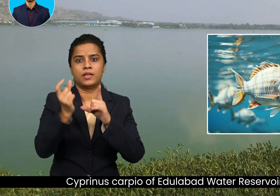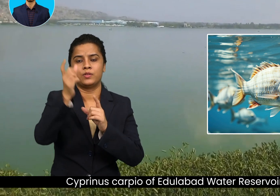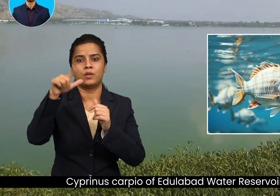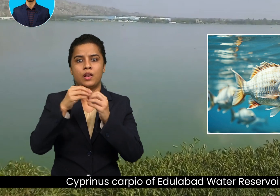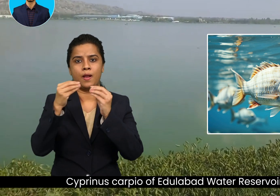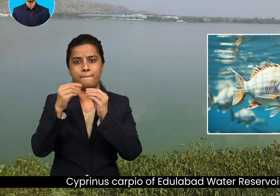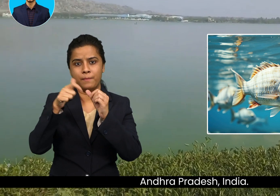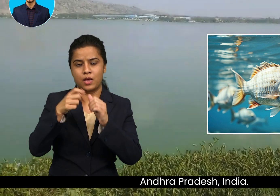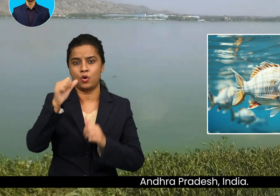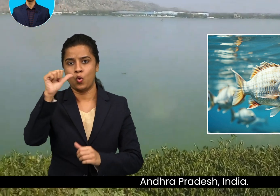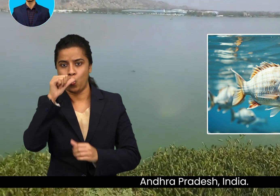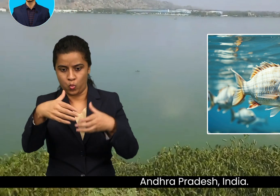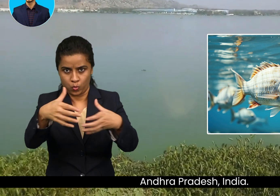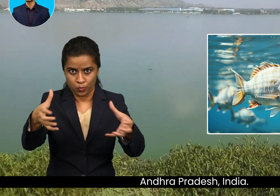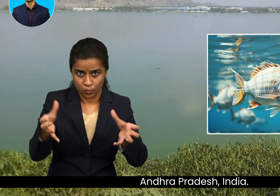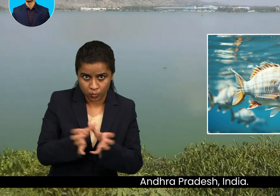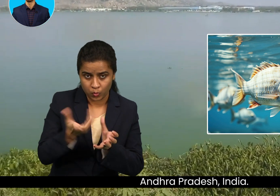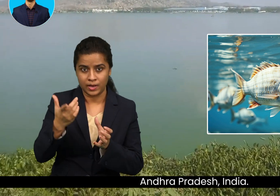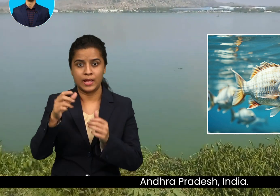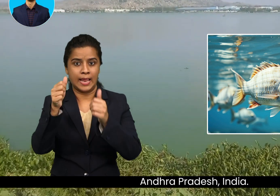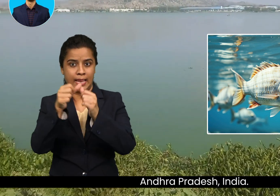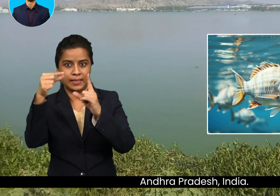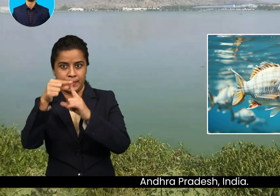EBWR, Andhra Pradesh, India.